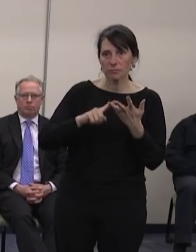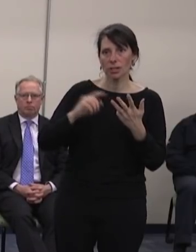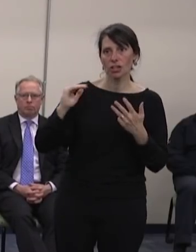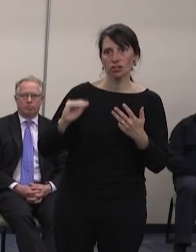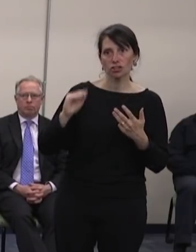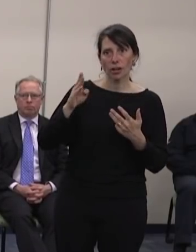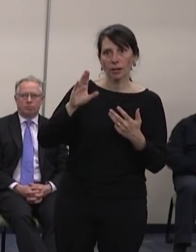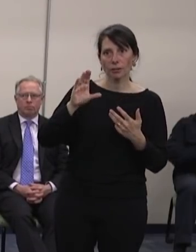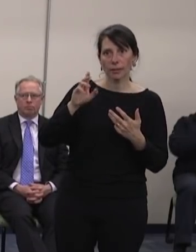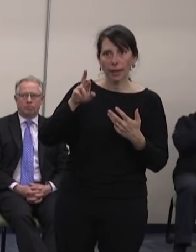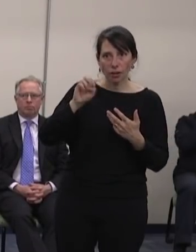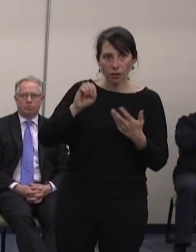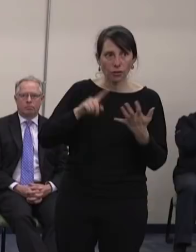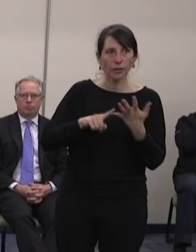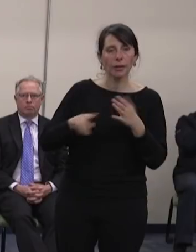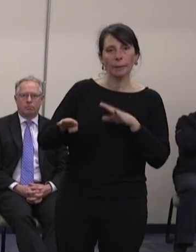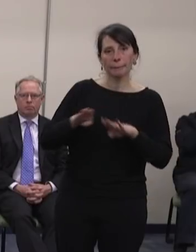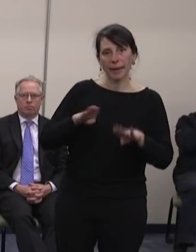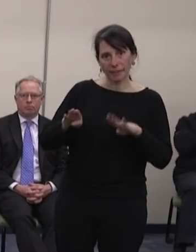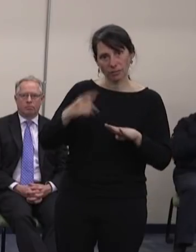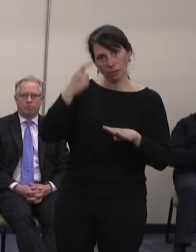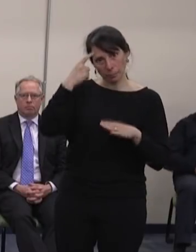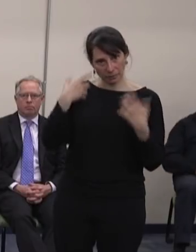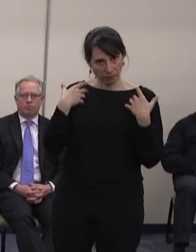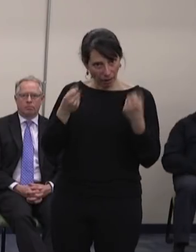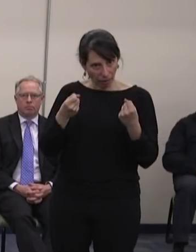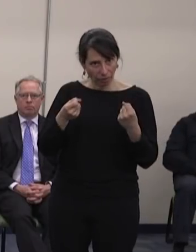behavioral health, and aging.